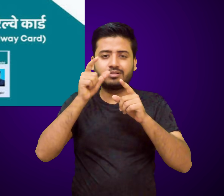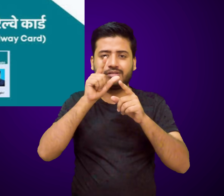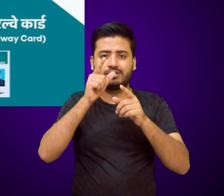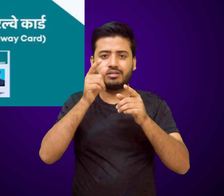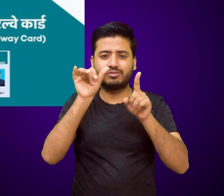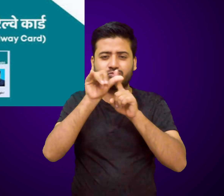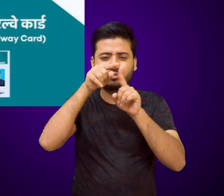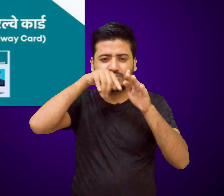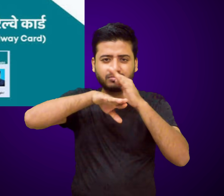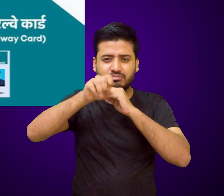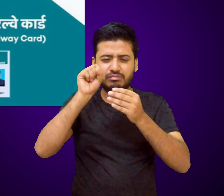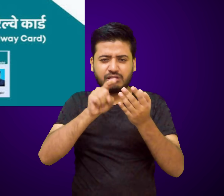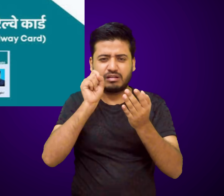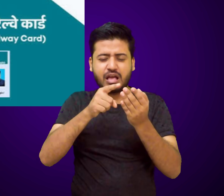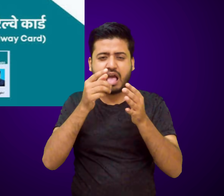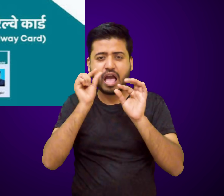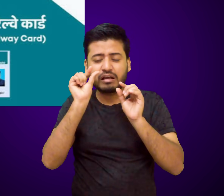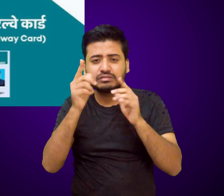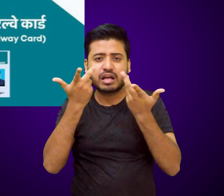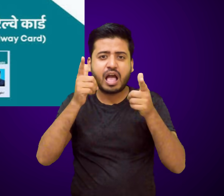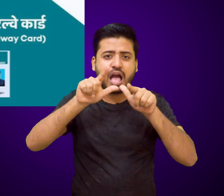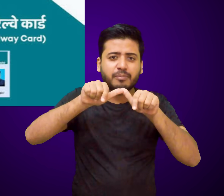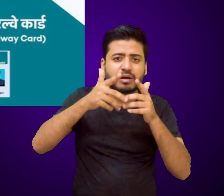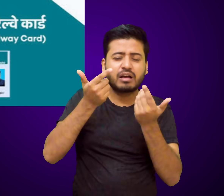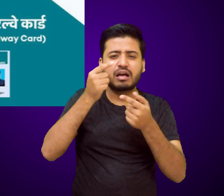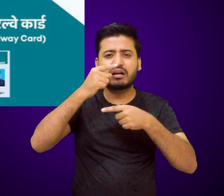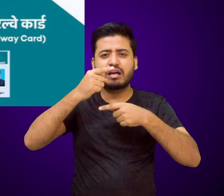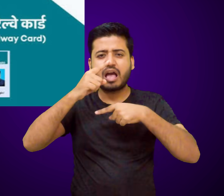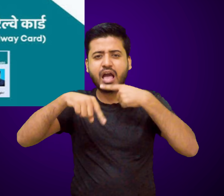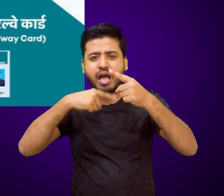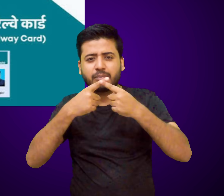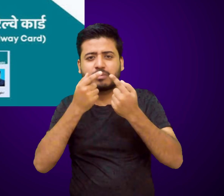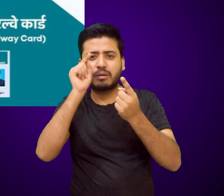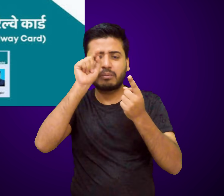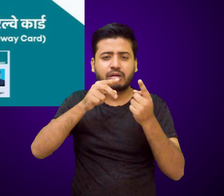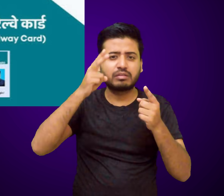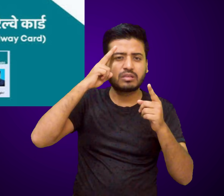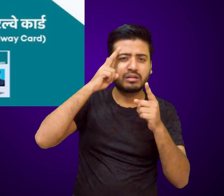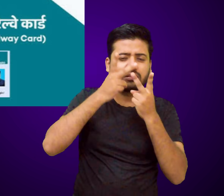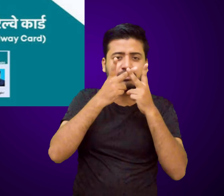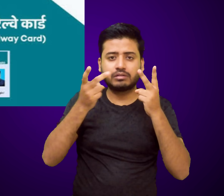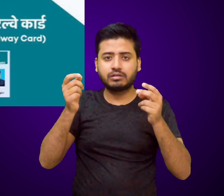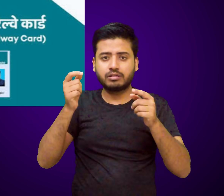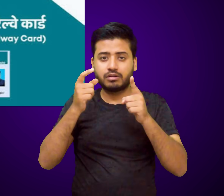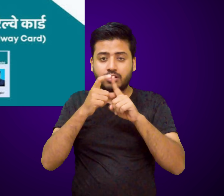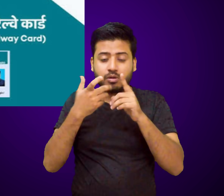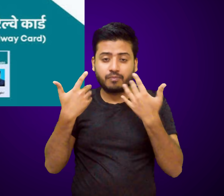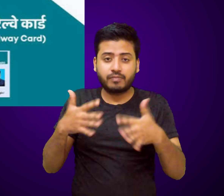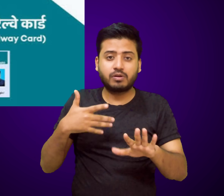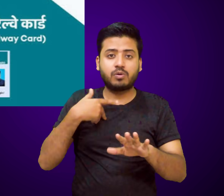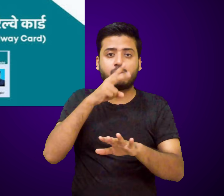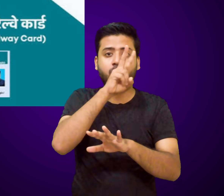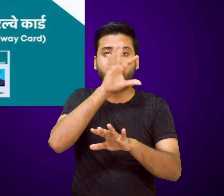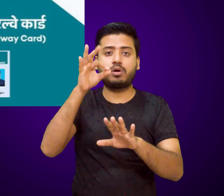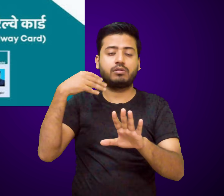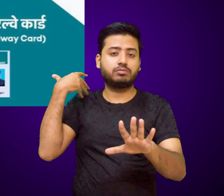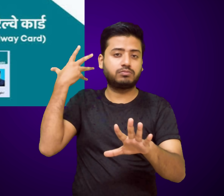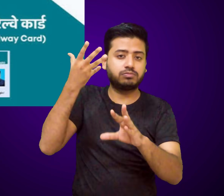to incomplete or incorrect documentation, a disability percentage below the required threshold, or a false declaration. If